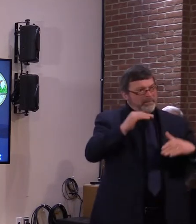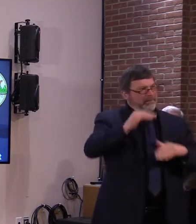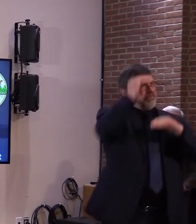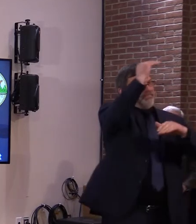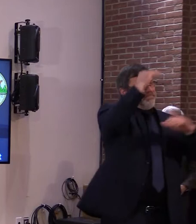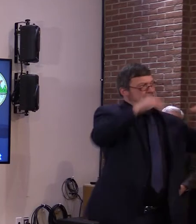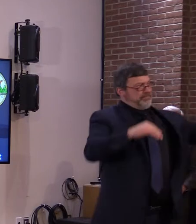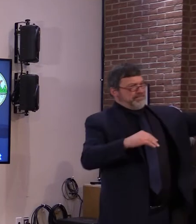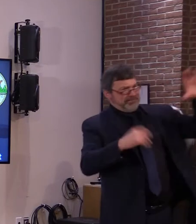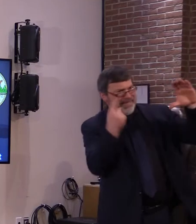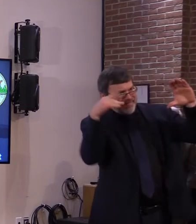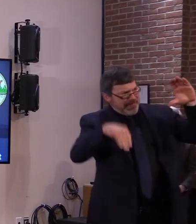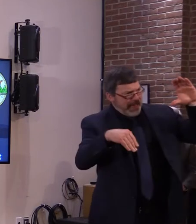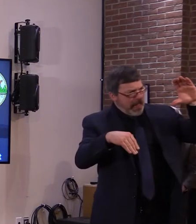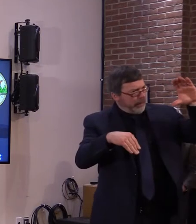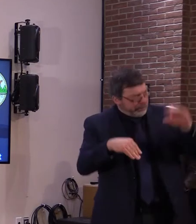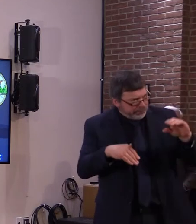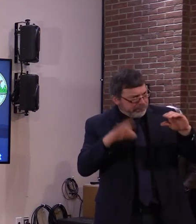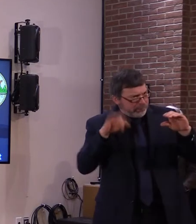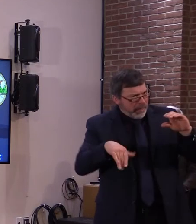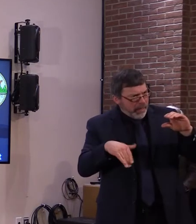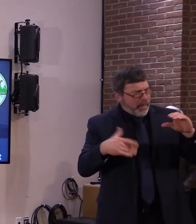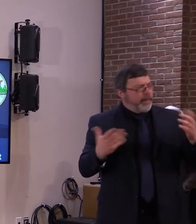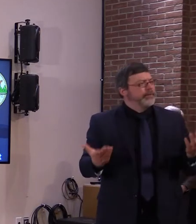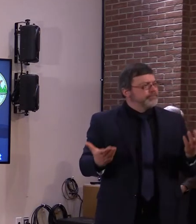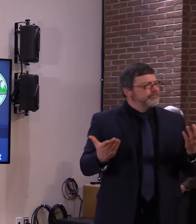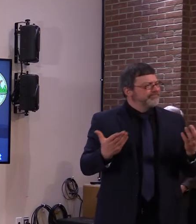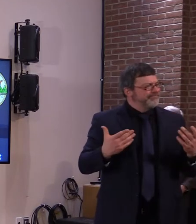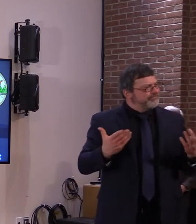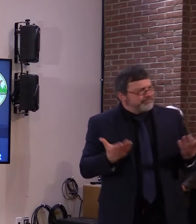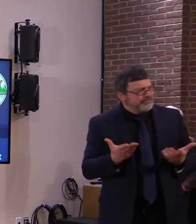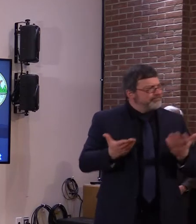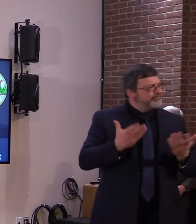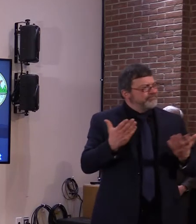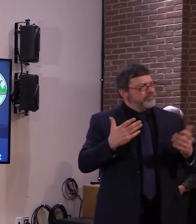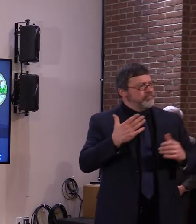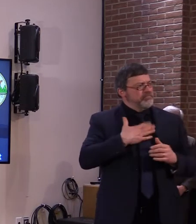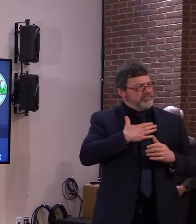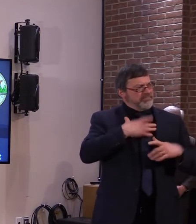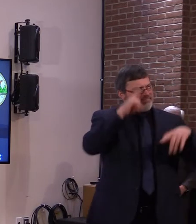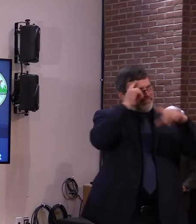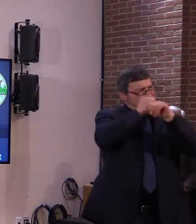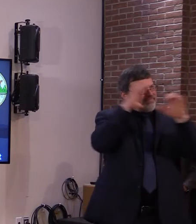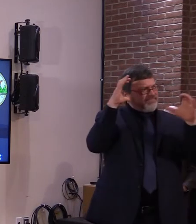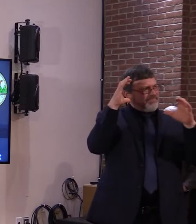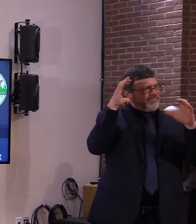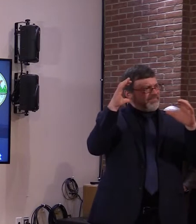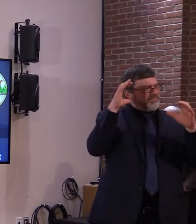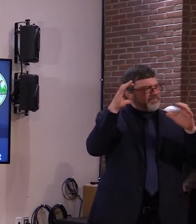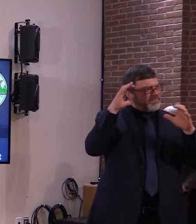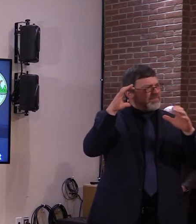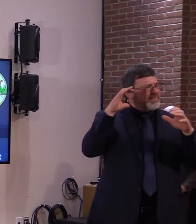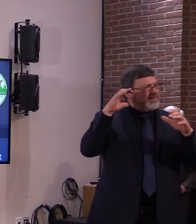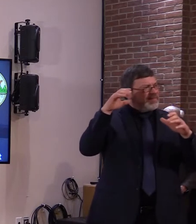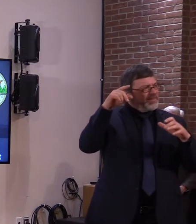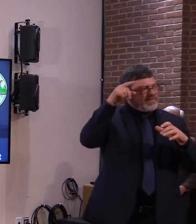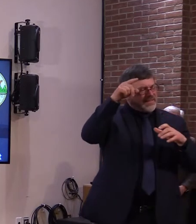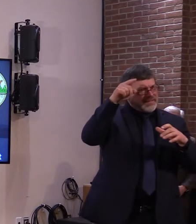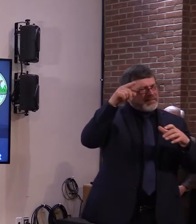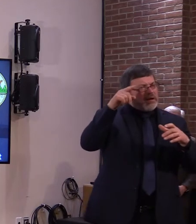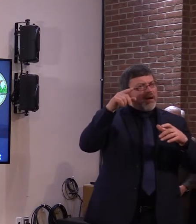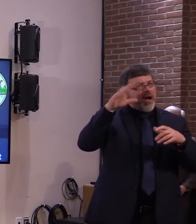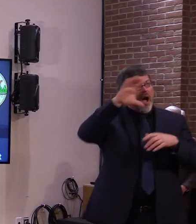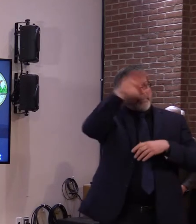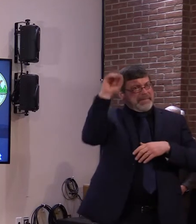pharmaceutical companies kind of did their job i mean where where's the the log jam what's holding it up yeah good good question and we're